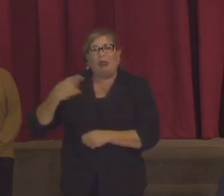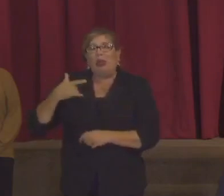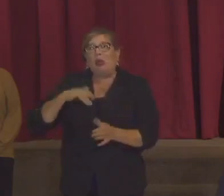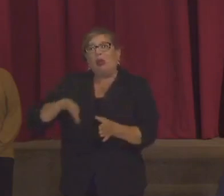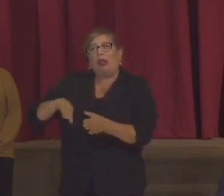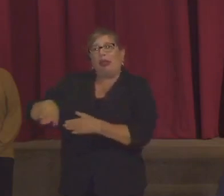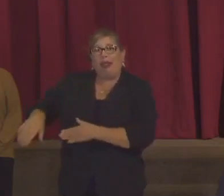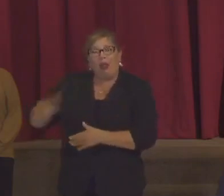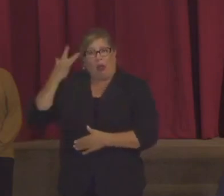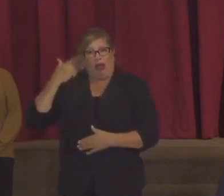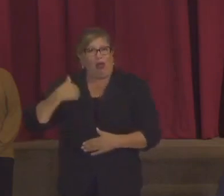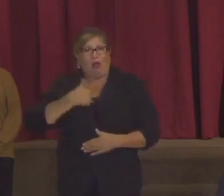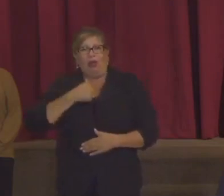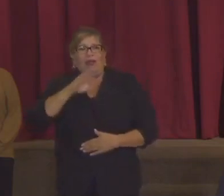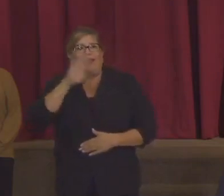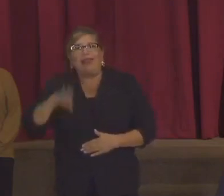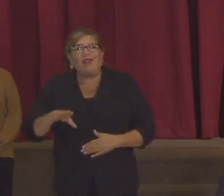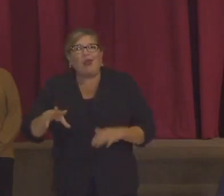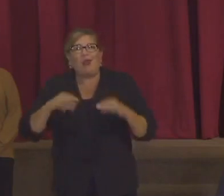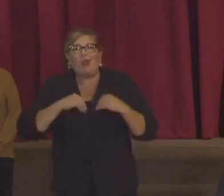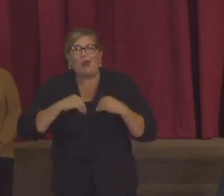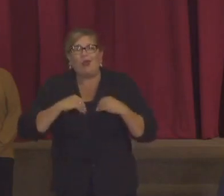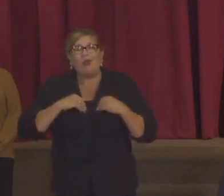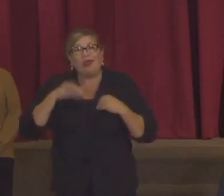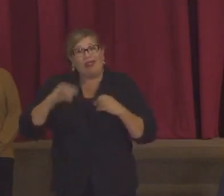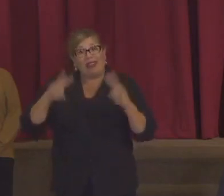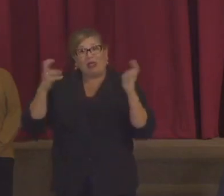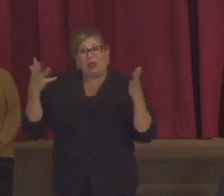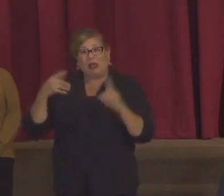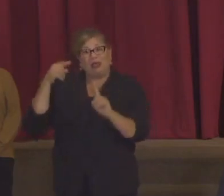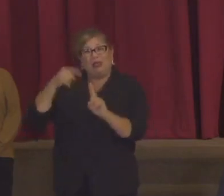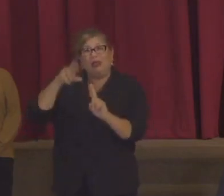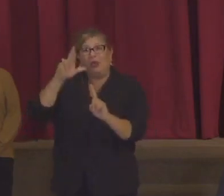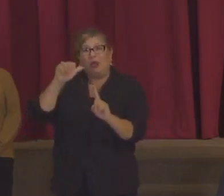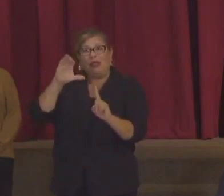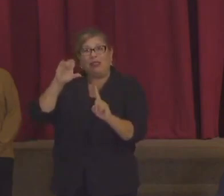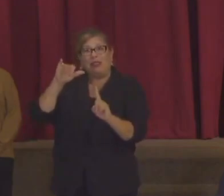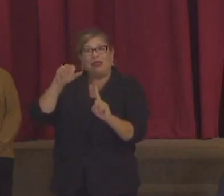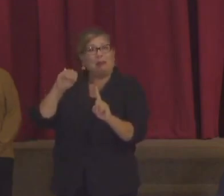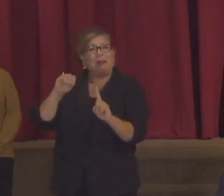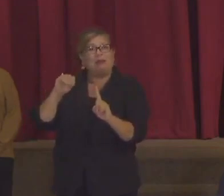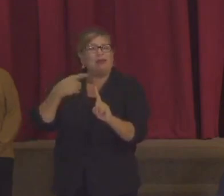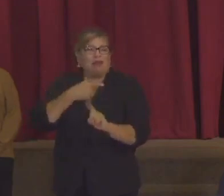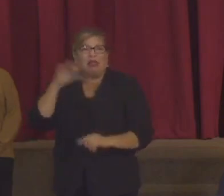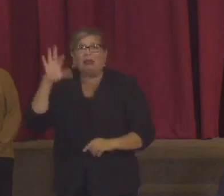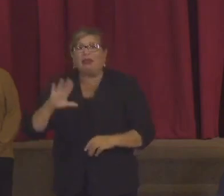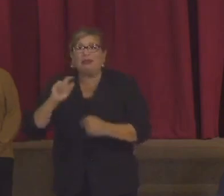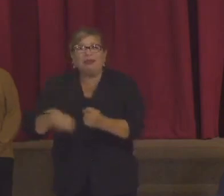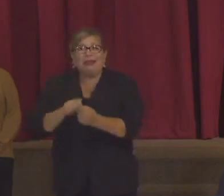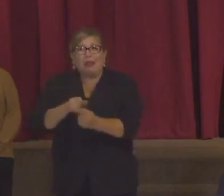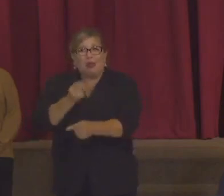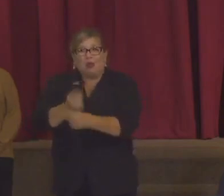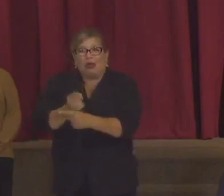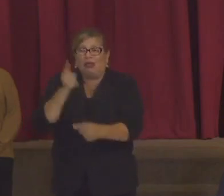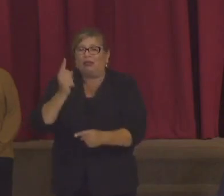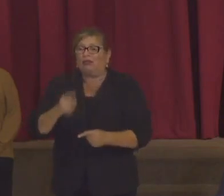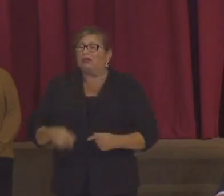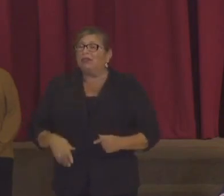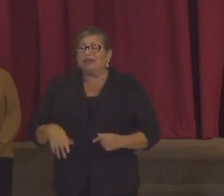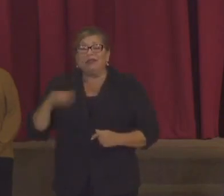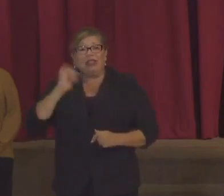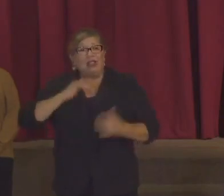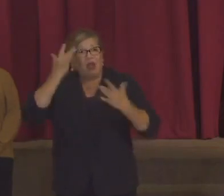We've never owned it. It's the issue of racism. The pastor is exactly right. Pandemic on top